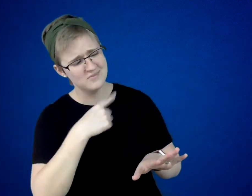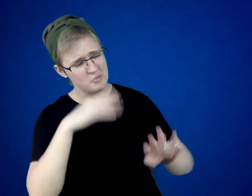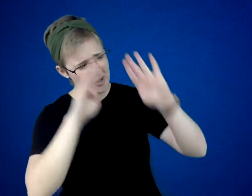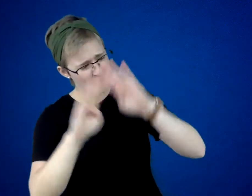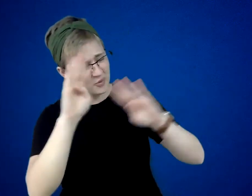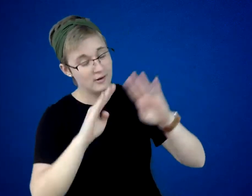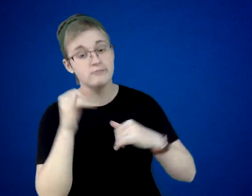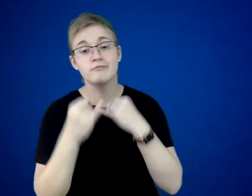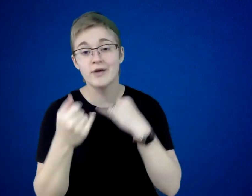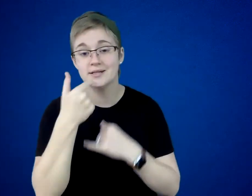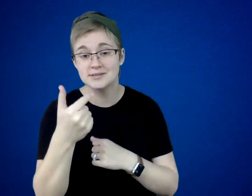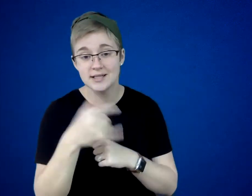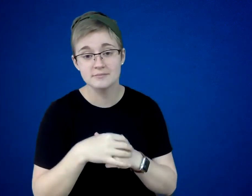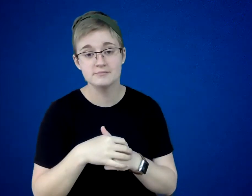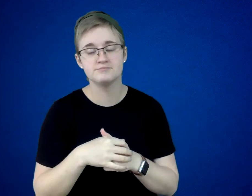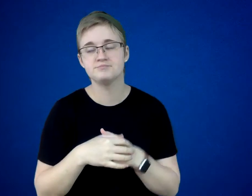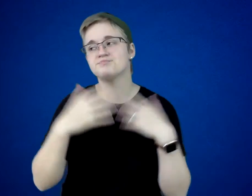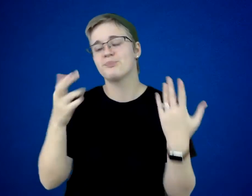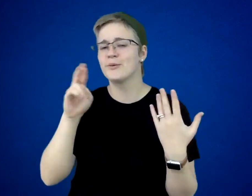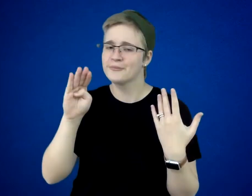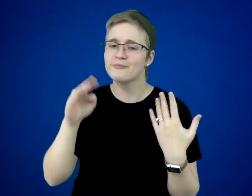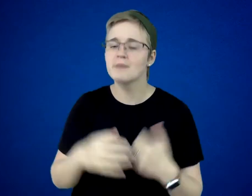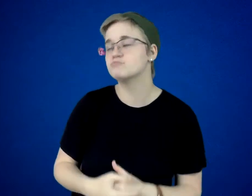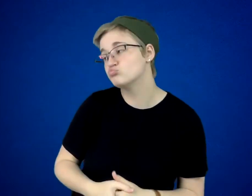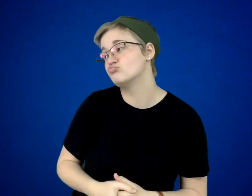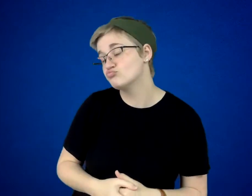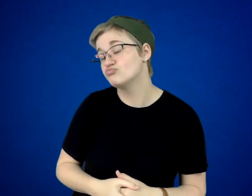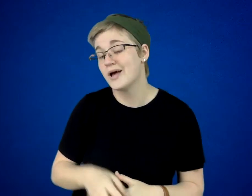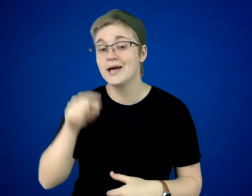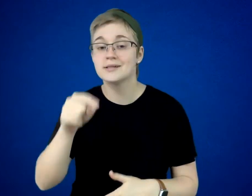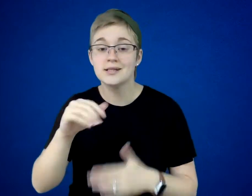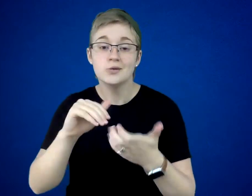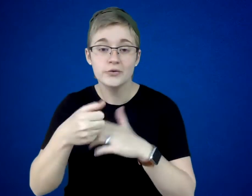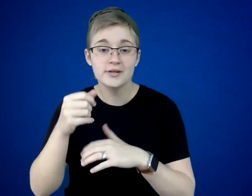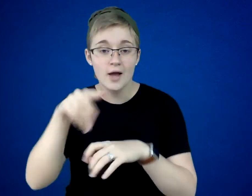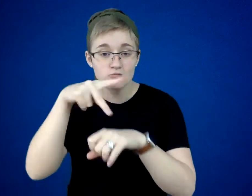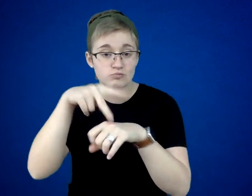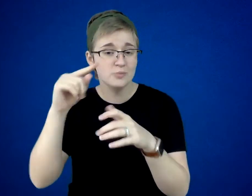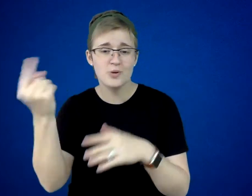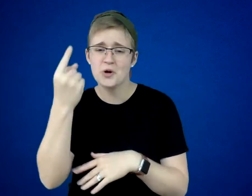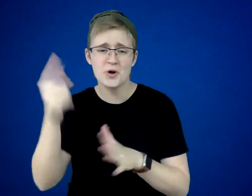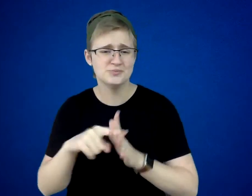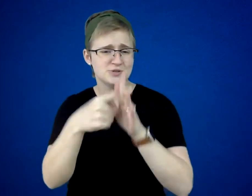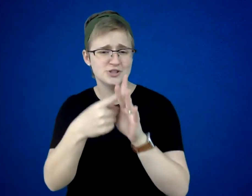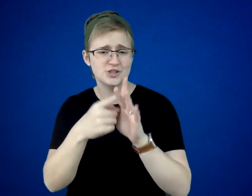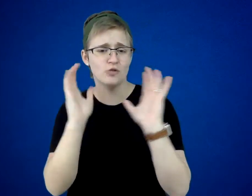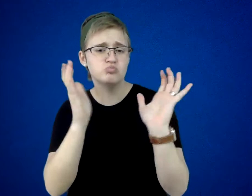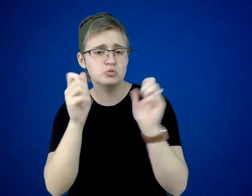finally said. Rob nodded. This was how Mr. Felmer began all his talks with Rob. He was